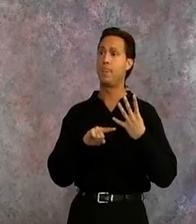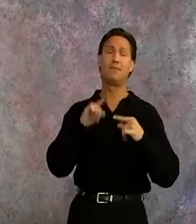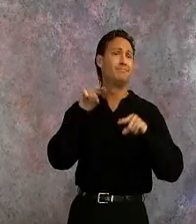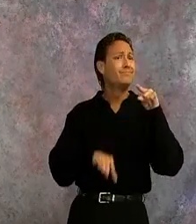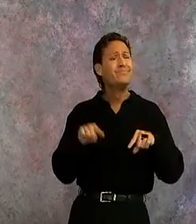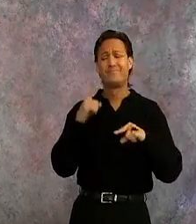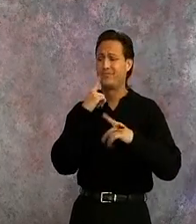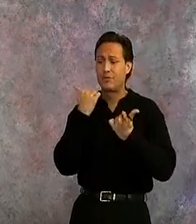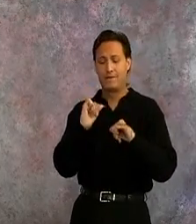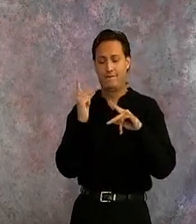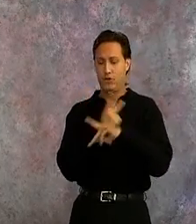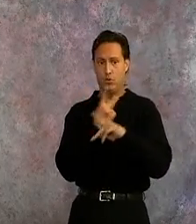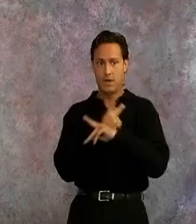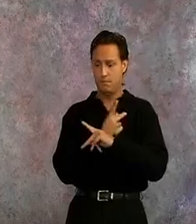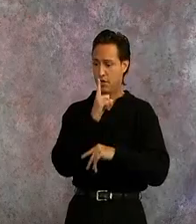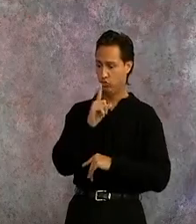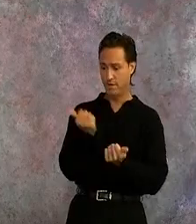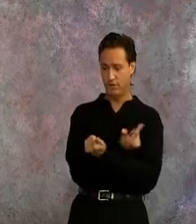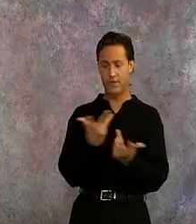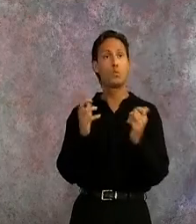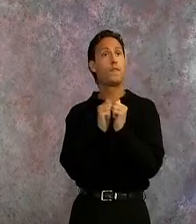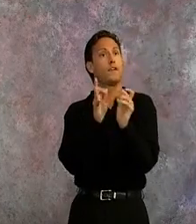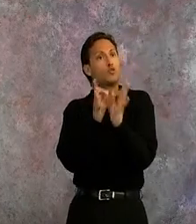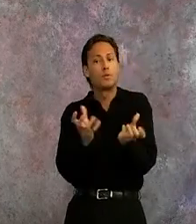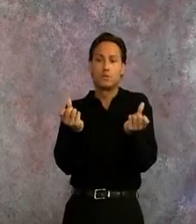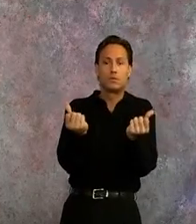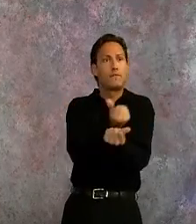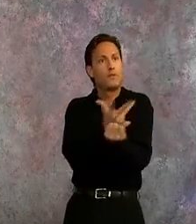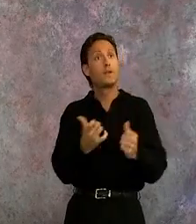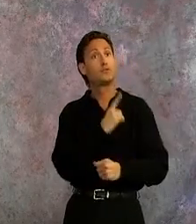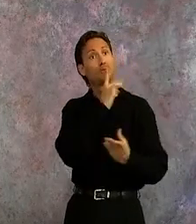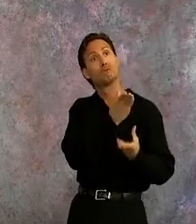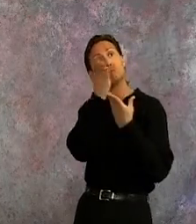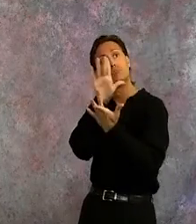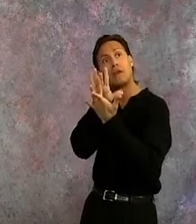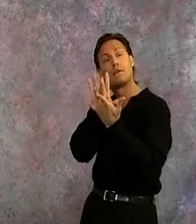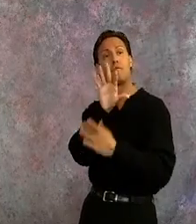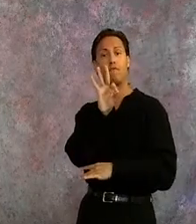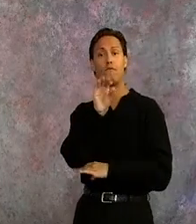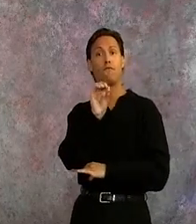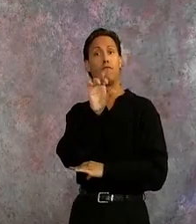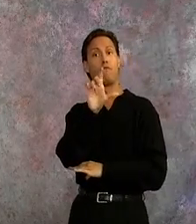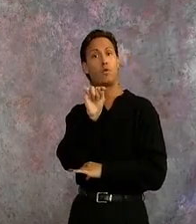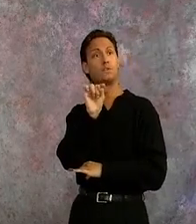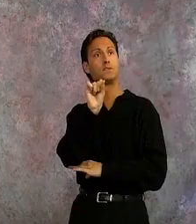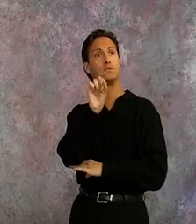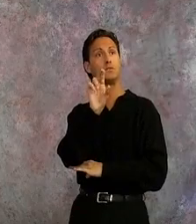making interpretive things available. So I'd encourage you to contact the Forest Service and find out what